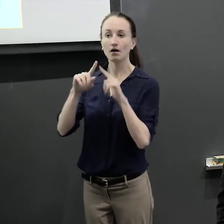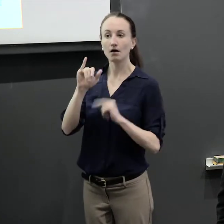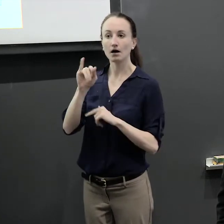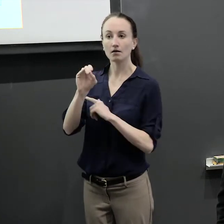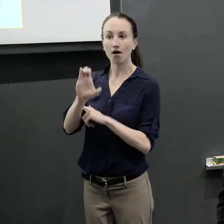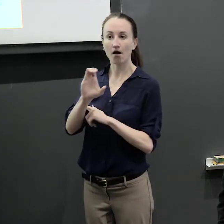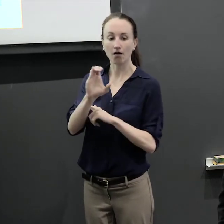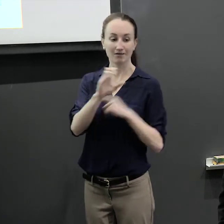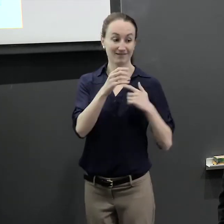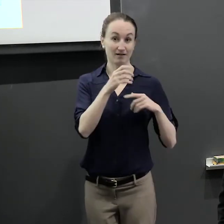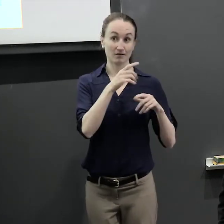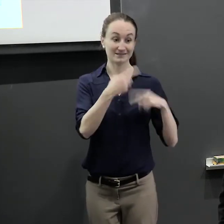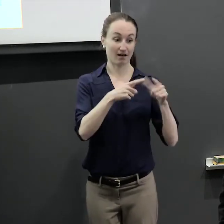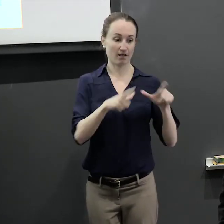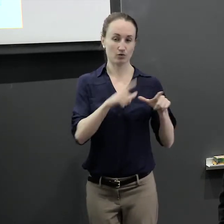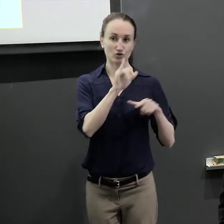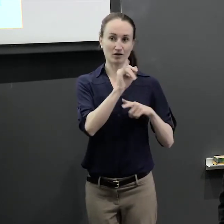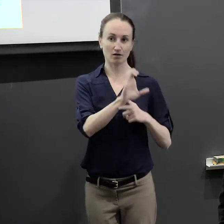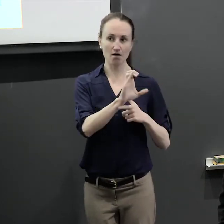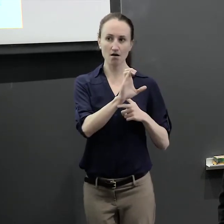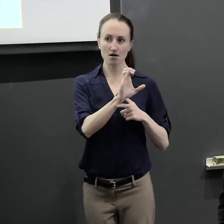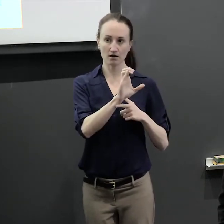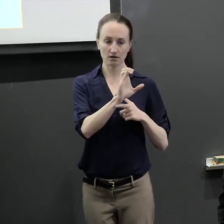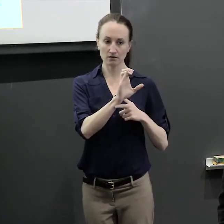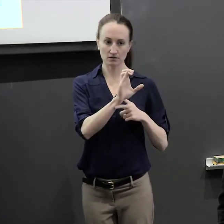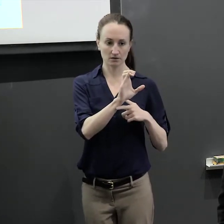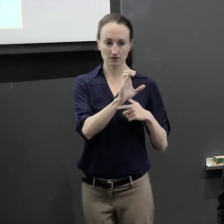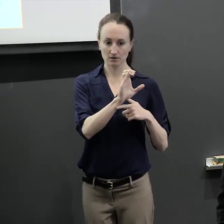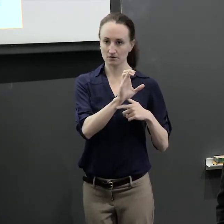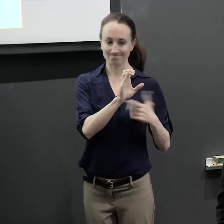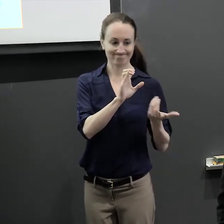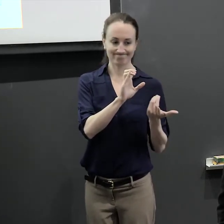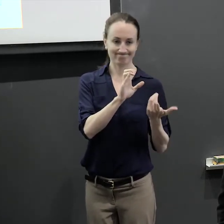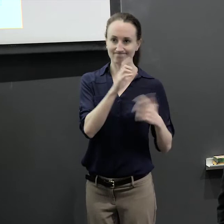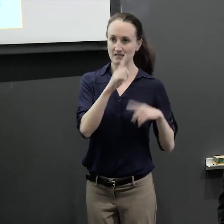be so empowered in spoken language.